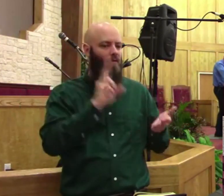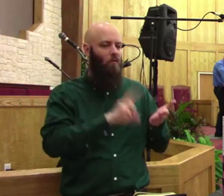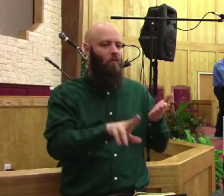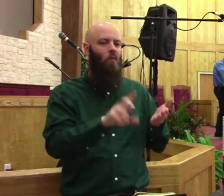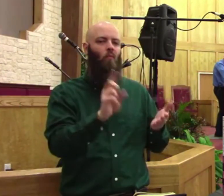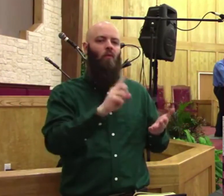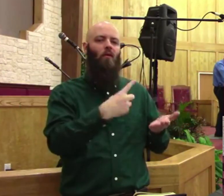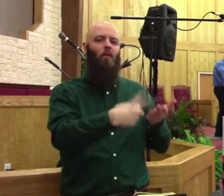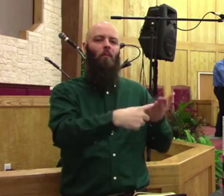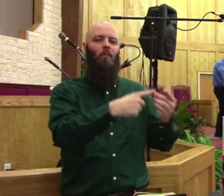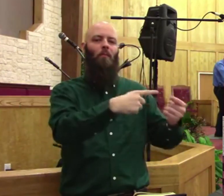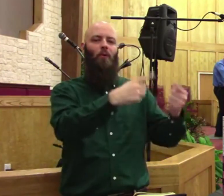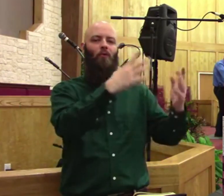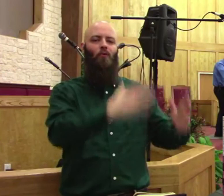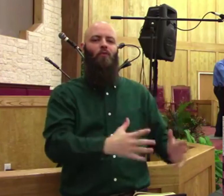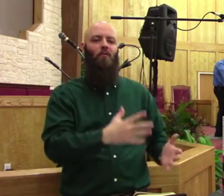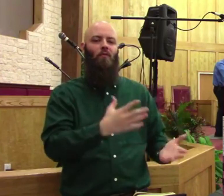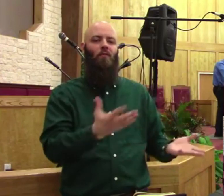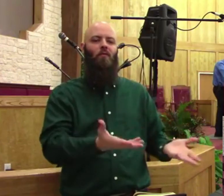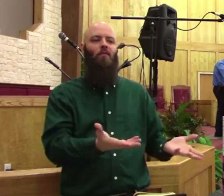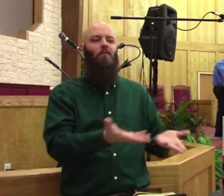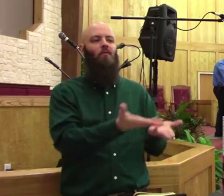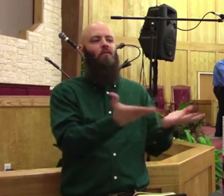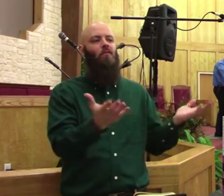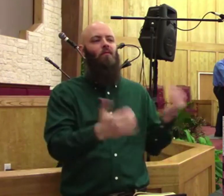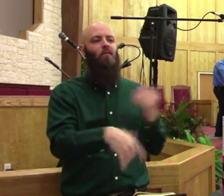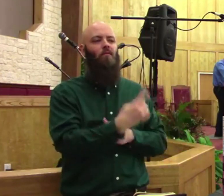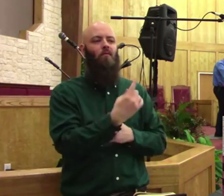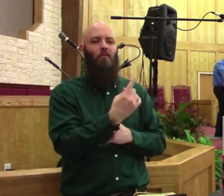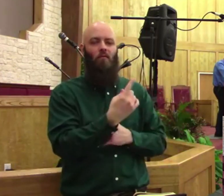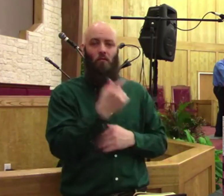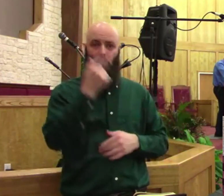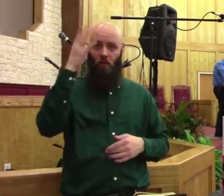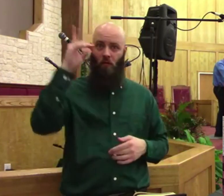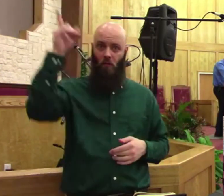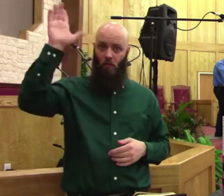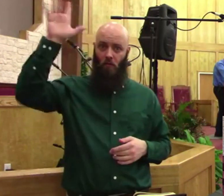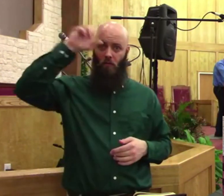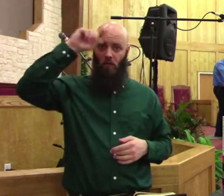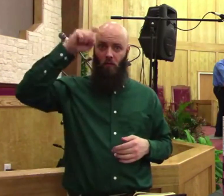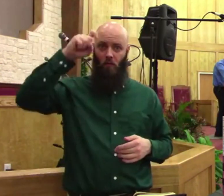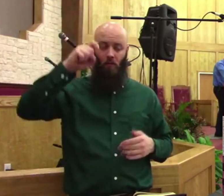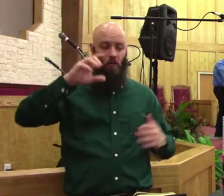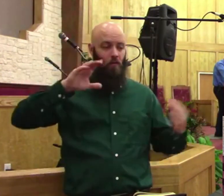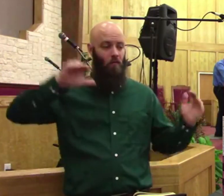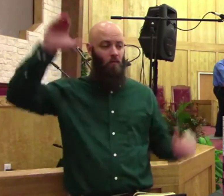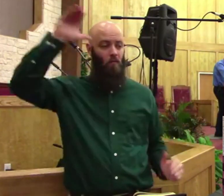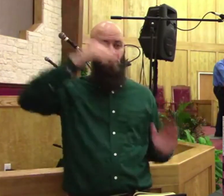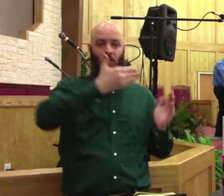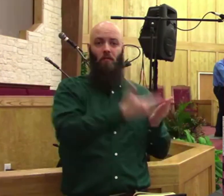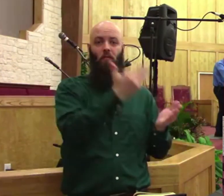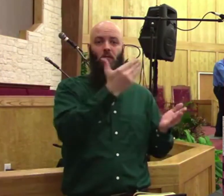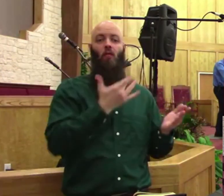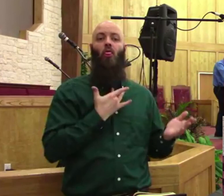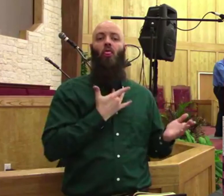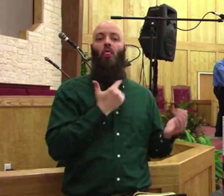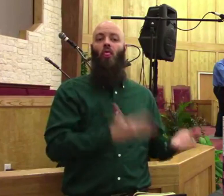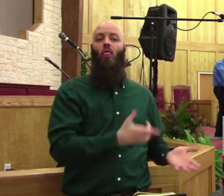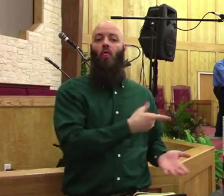this age? Has not God made foolish the wisdom of the world? For